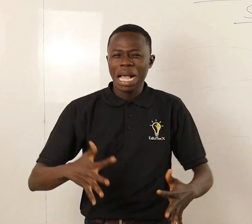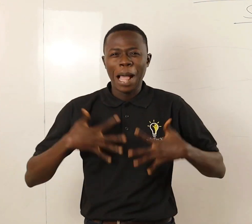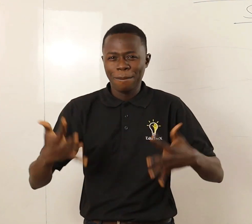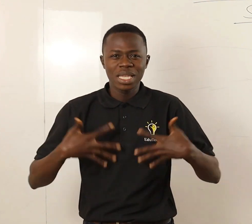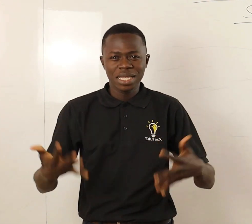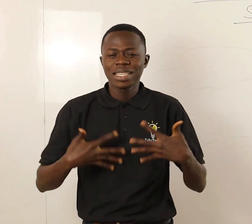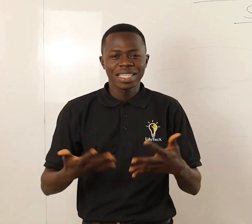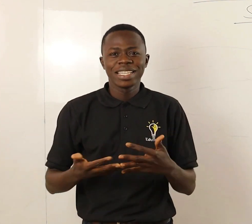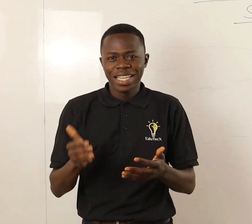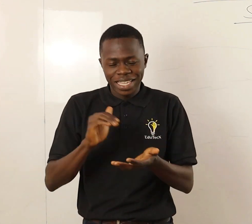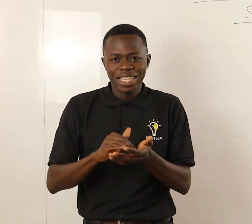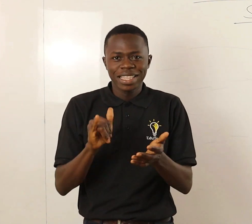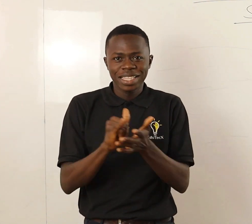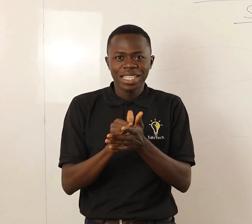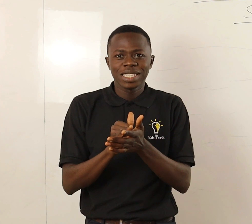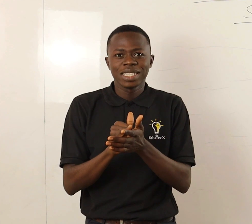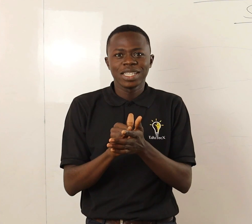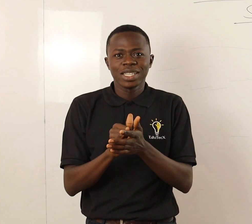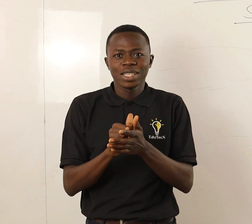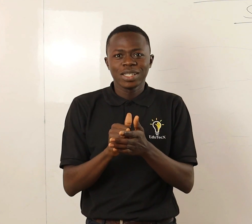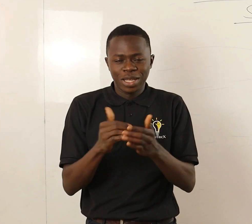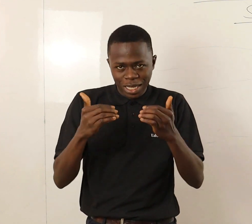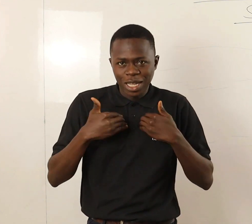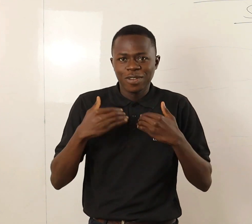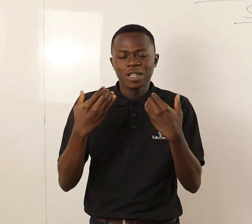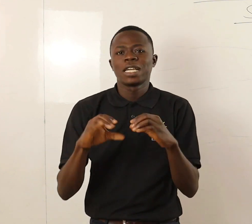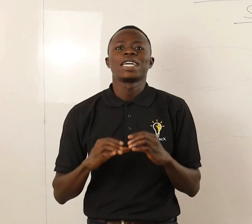Oh, as always, I'm excited to be in this class.